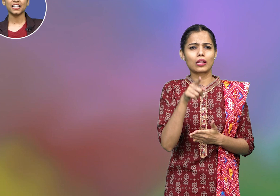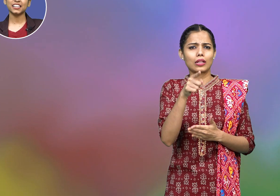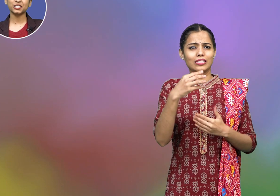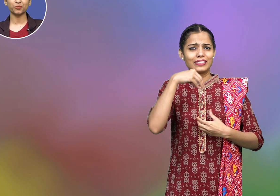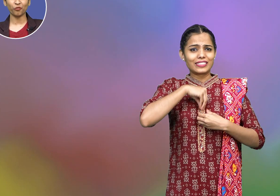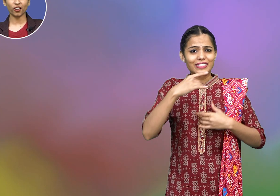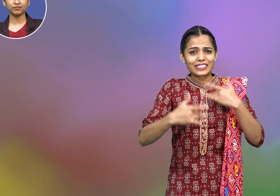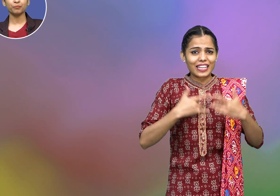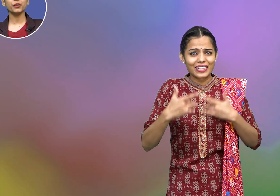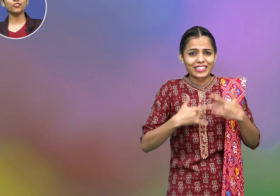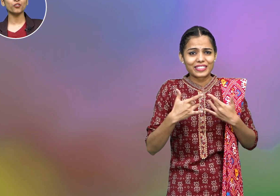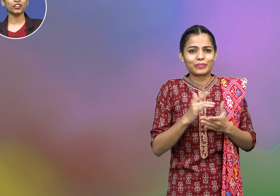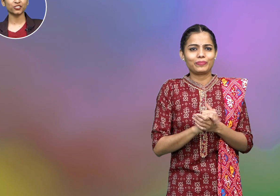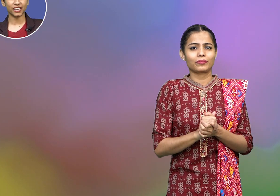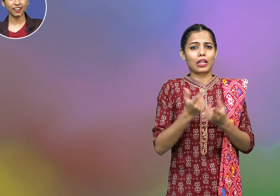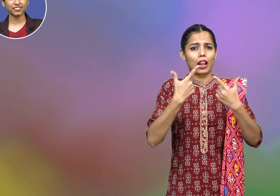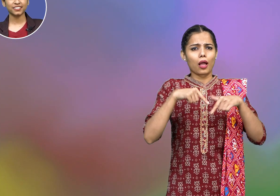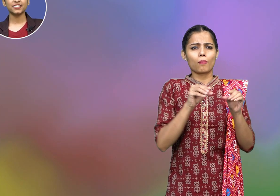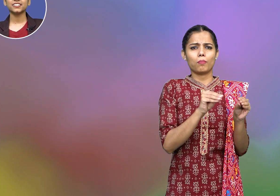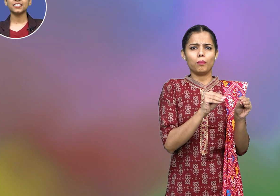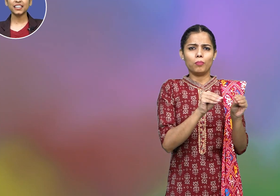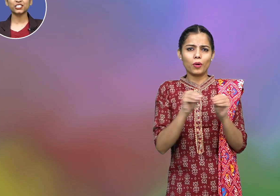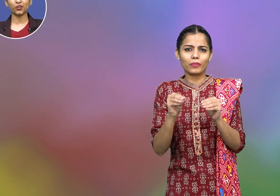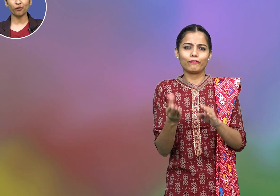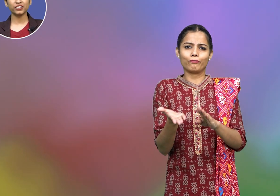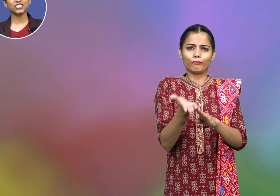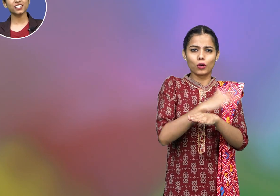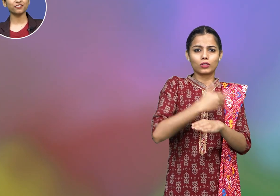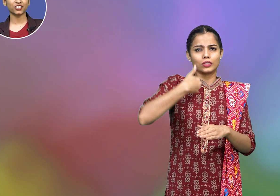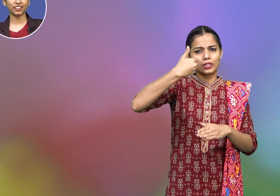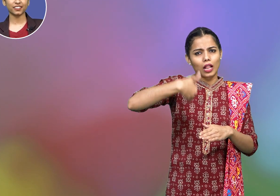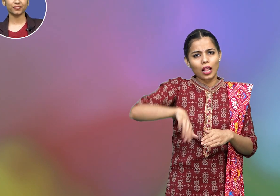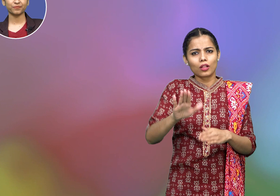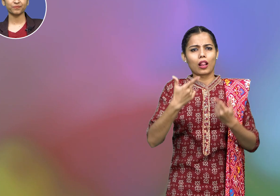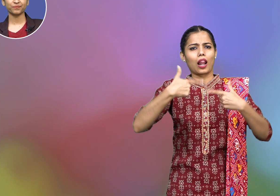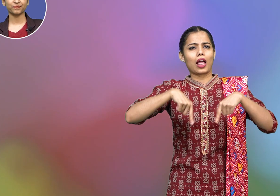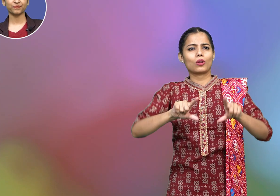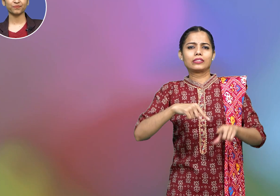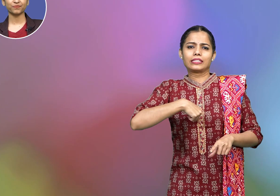Let's move on. Before going to that, let's go for the self-check.